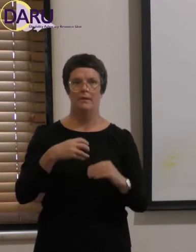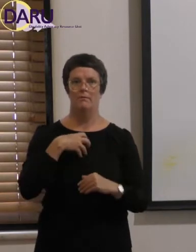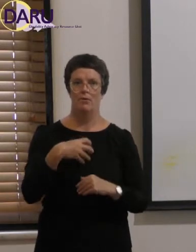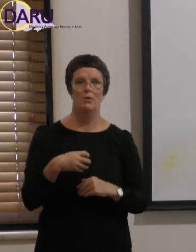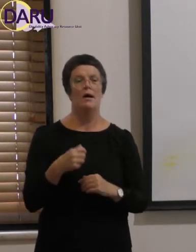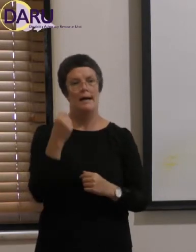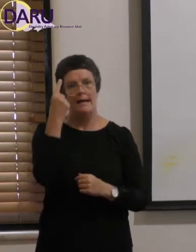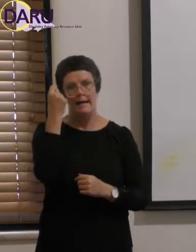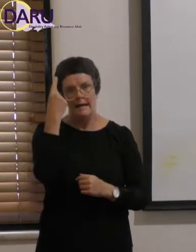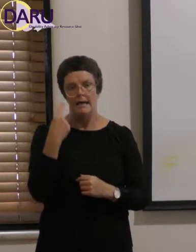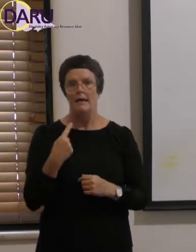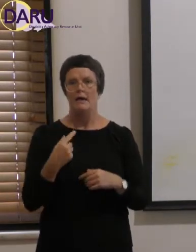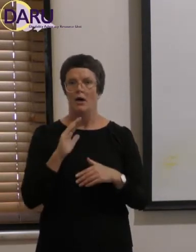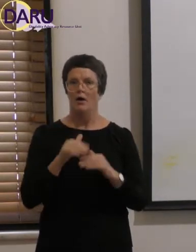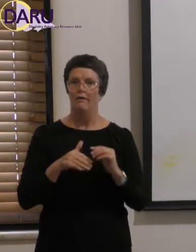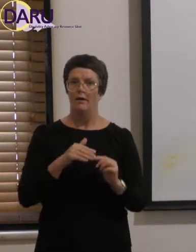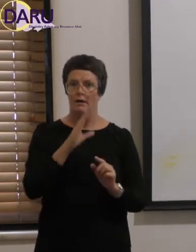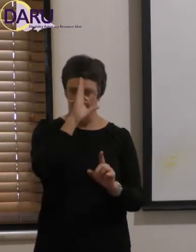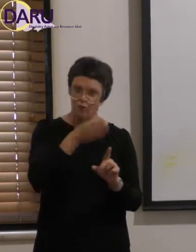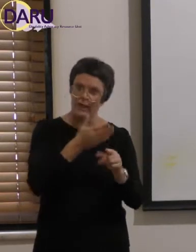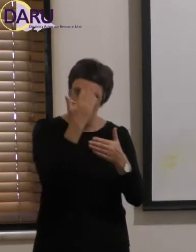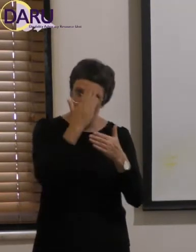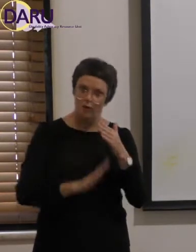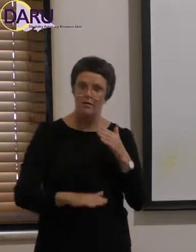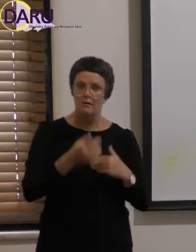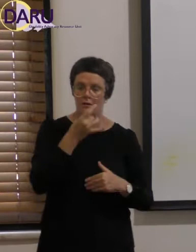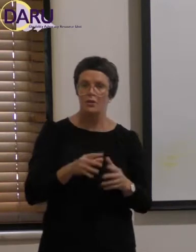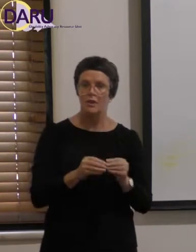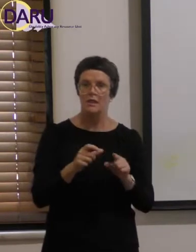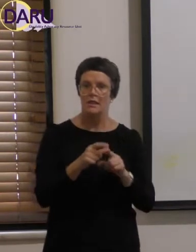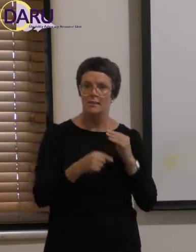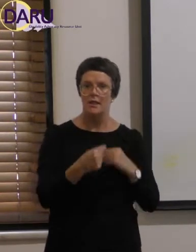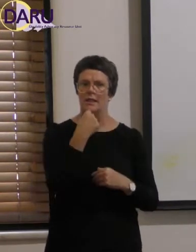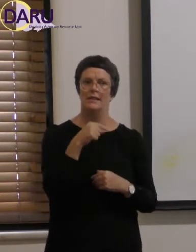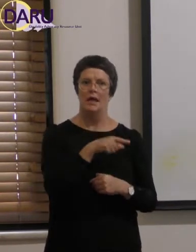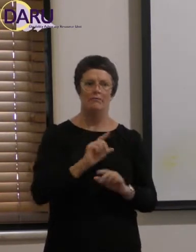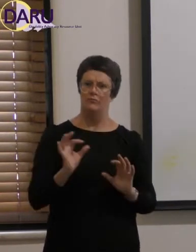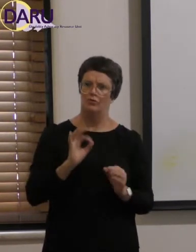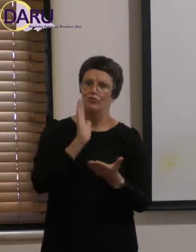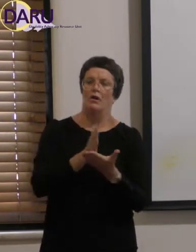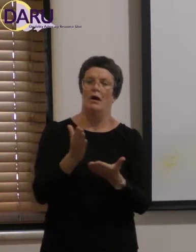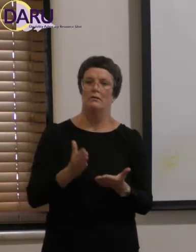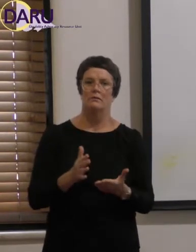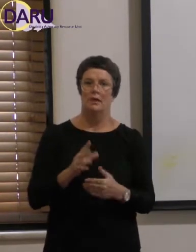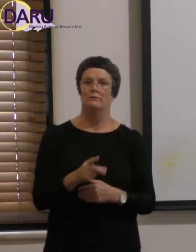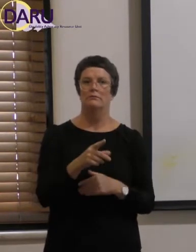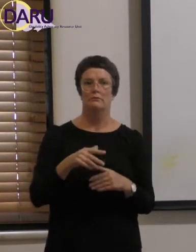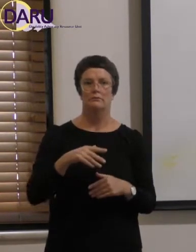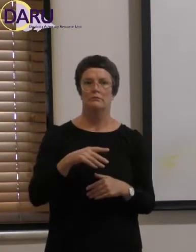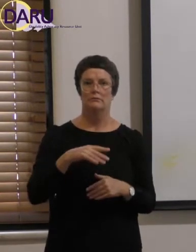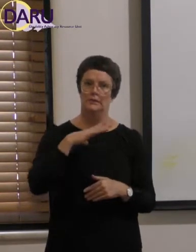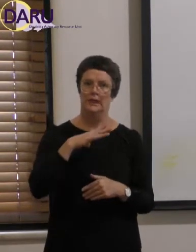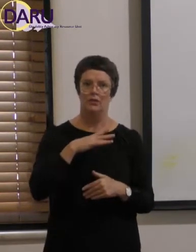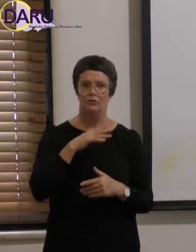children with disability, and shouting out that this is not good enough and the right to an inclusive education needs to be recognised in